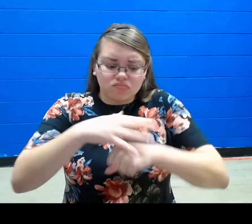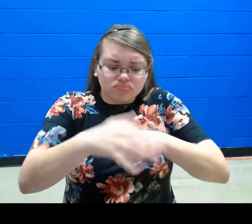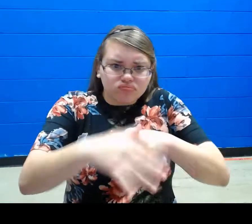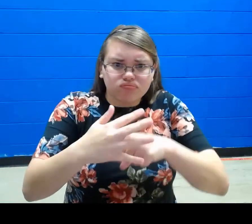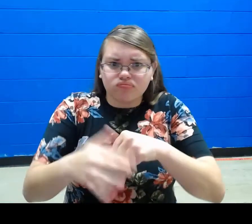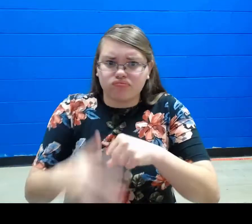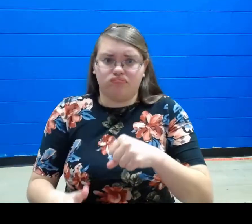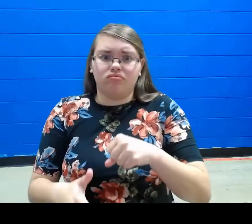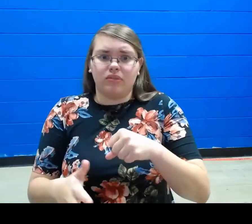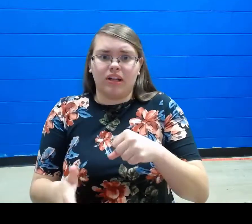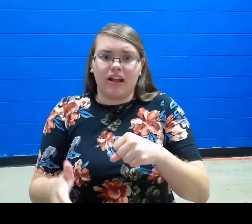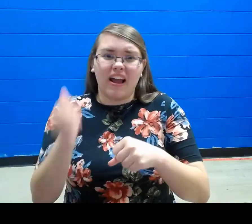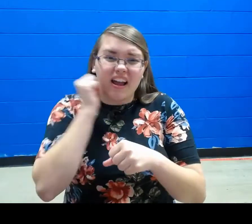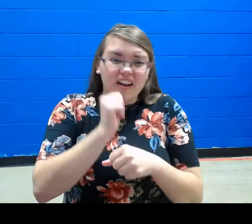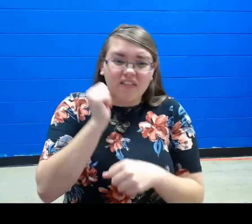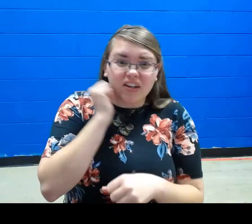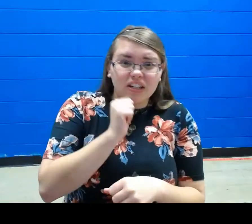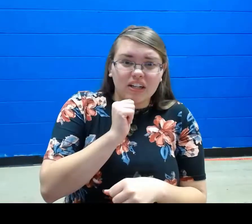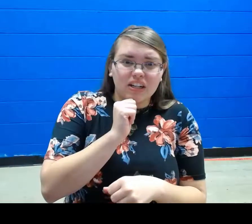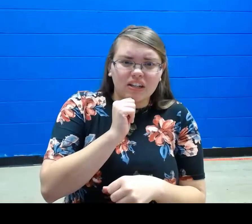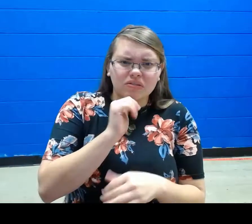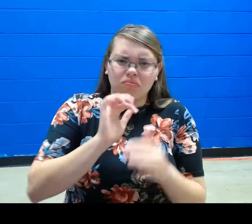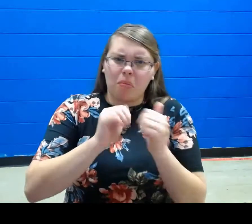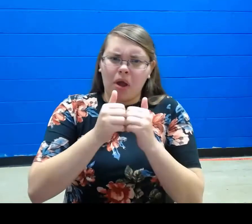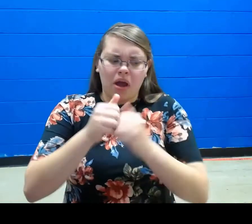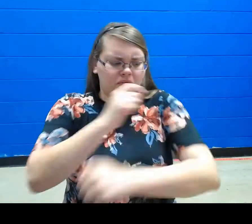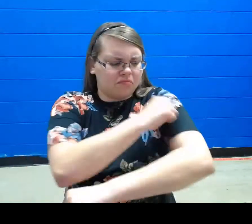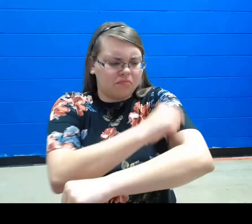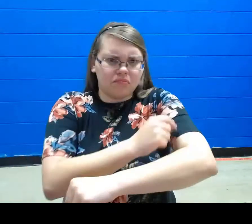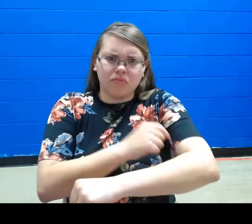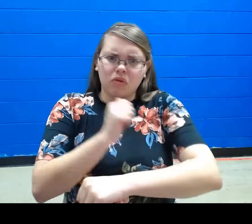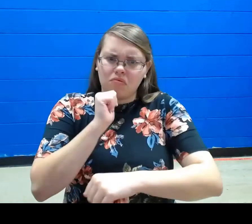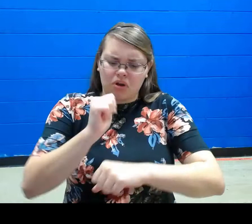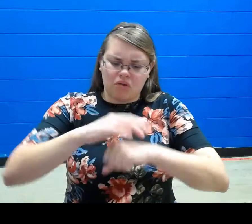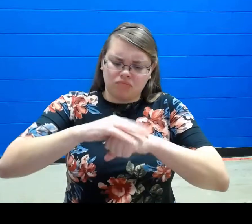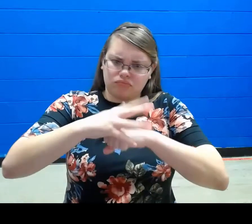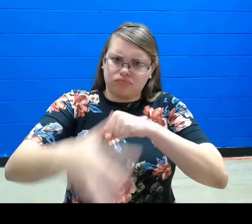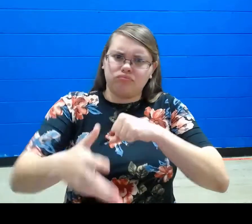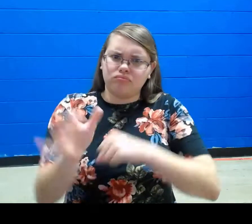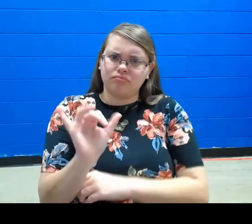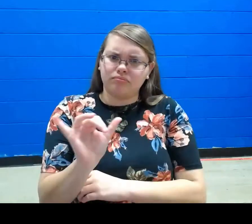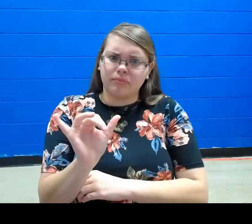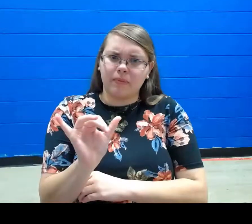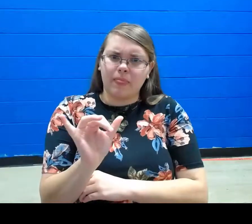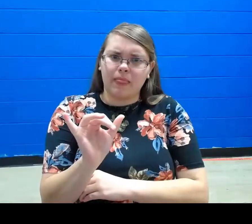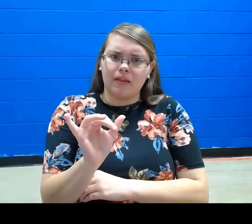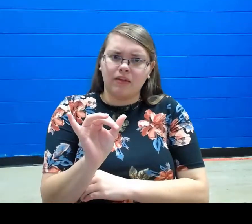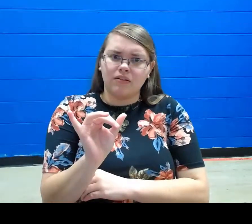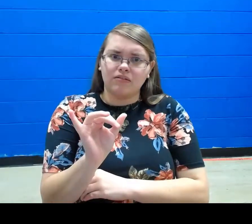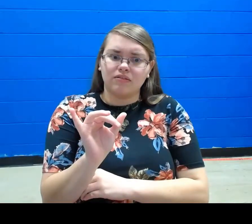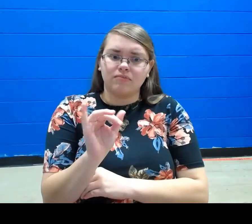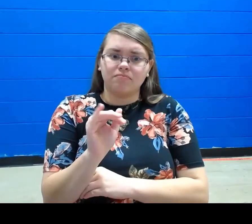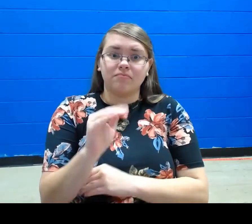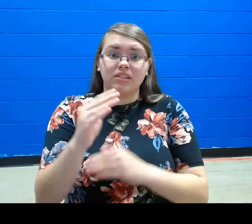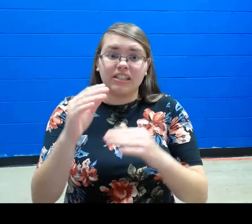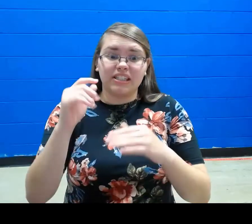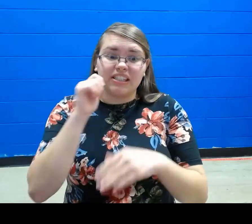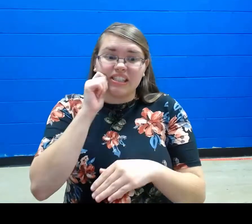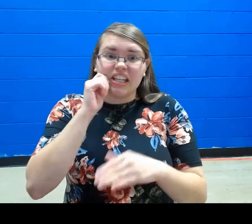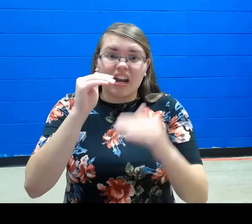tattooing involves getting pigment deeper into the skin than the outermost layer that gets shed. Throughout history, different cultures